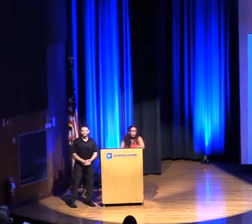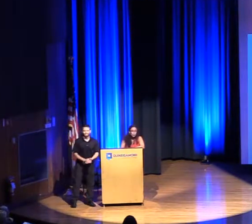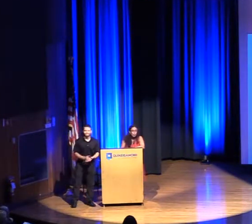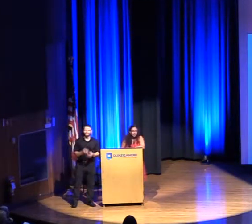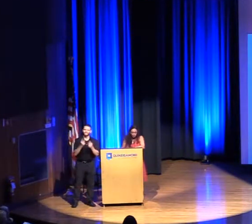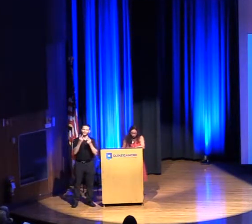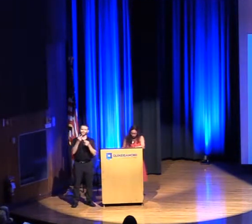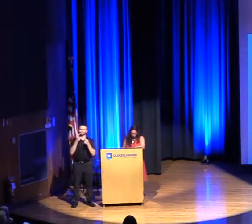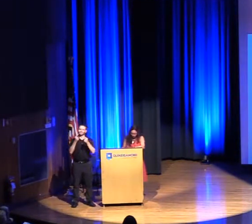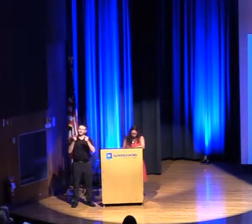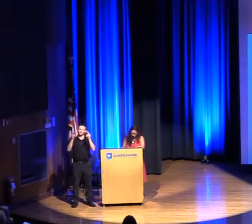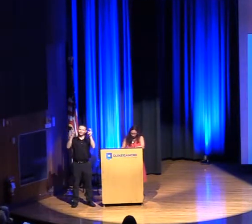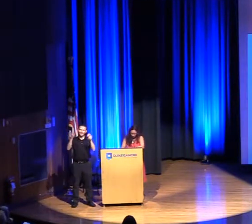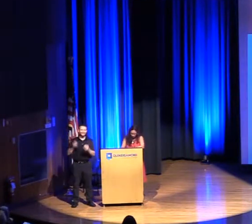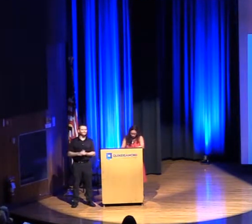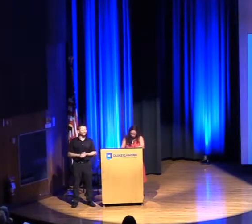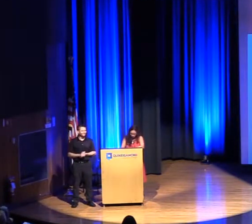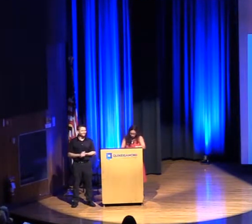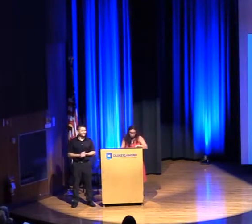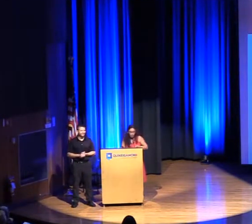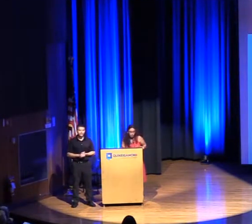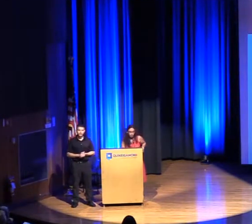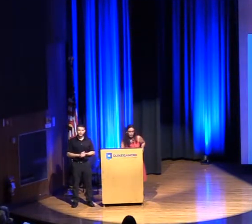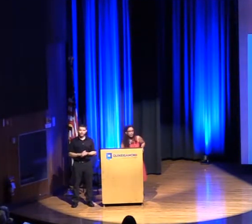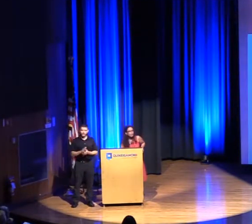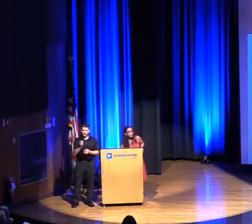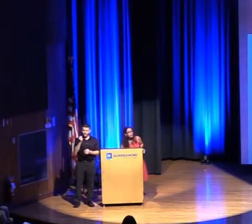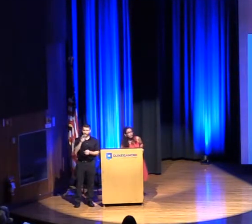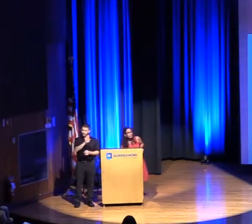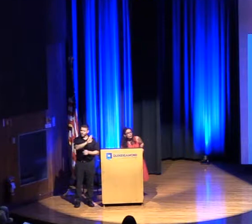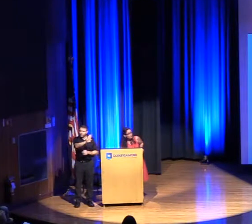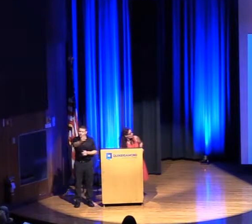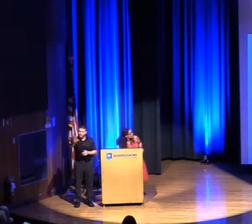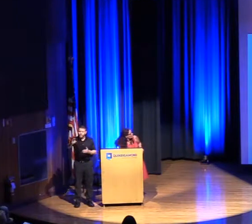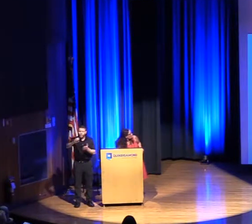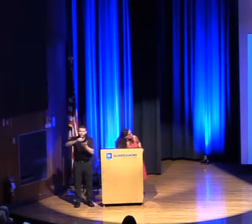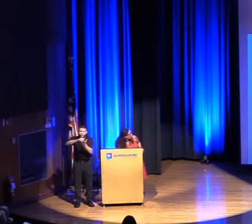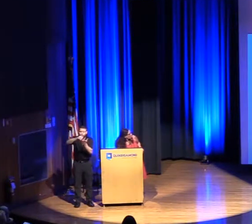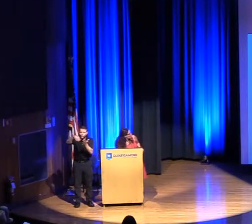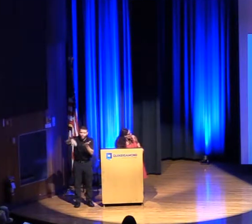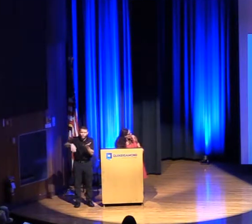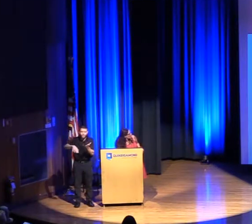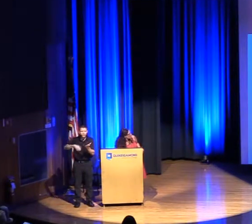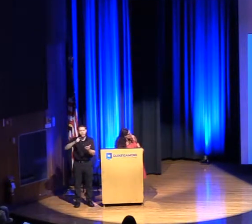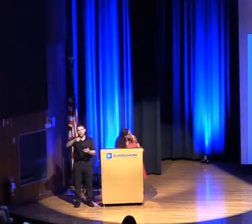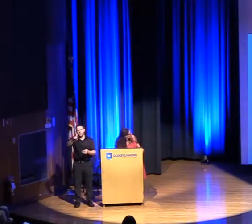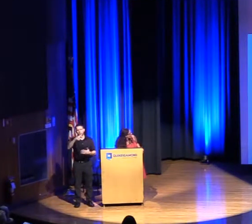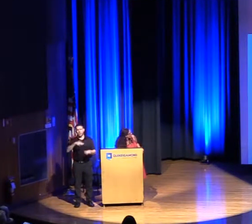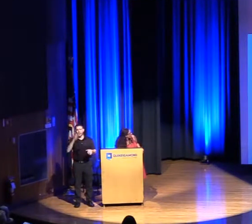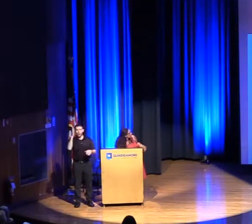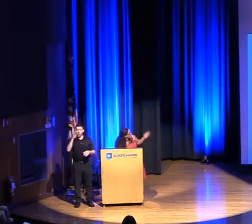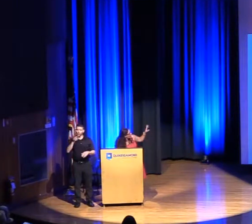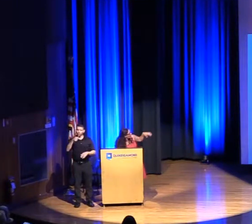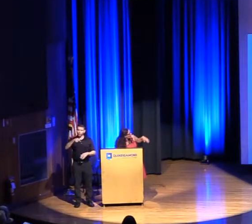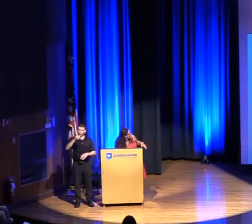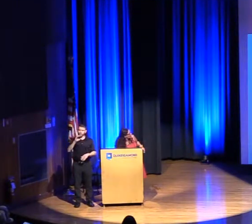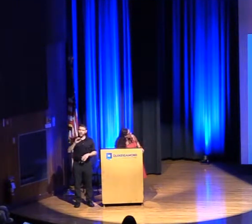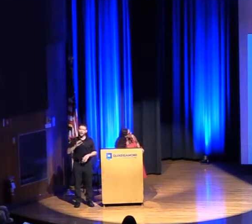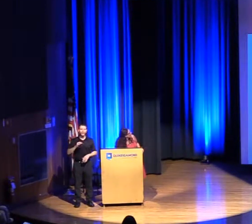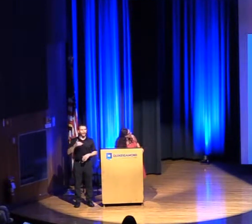So who are your students? This is probably not new to you, but I was actually pleased. You have some nice diversity. You still